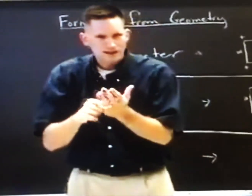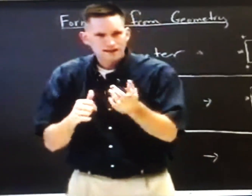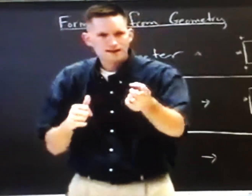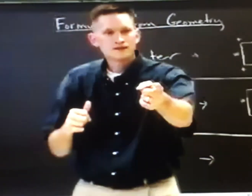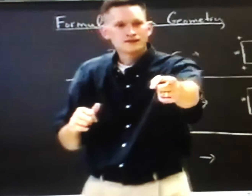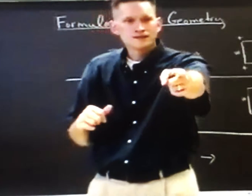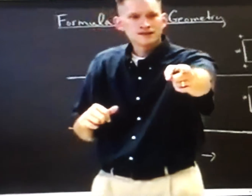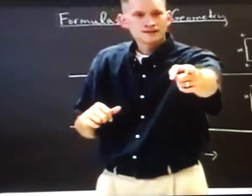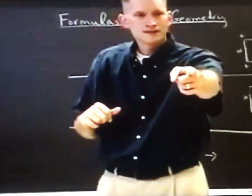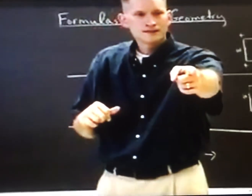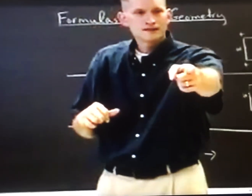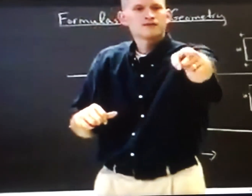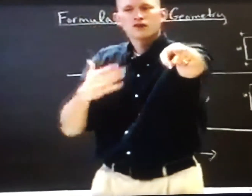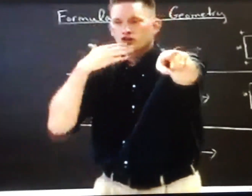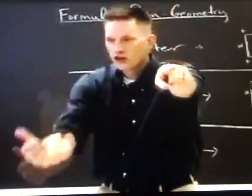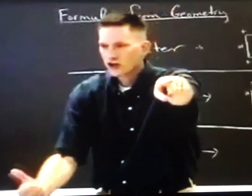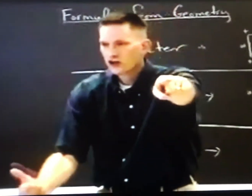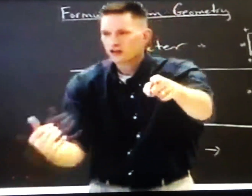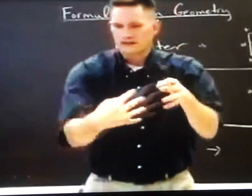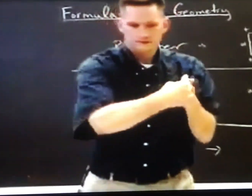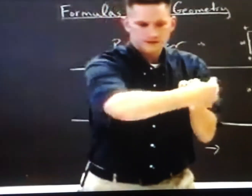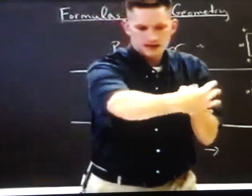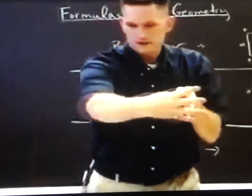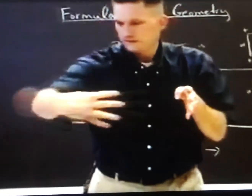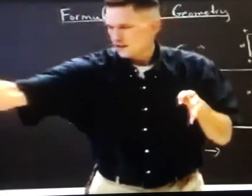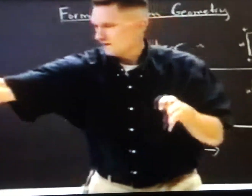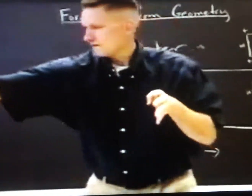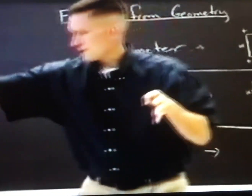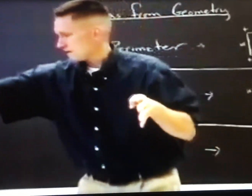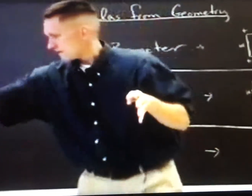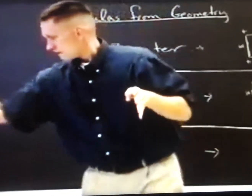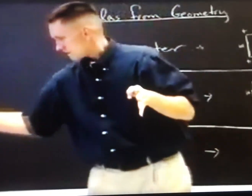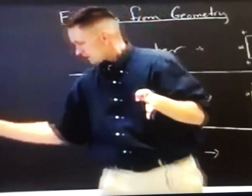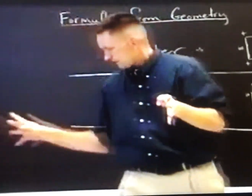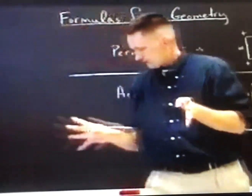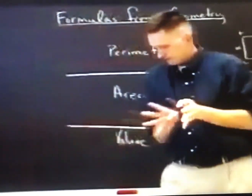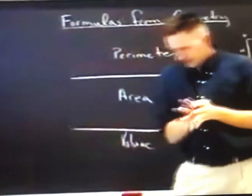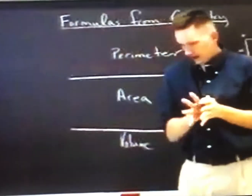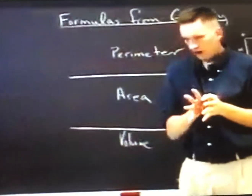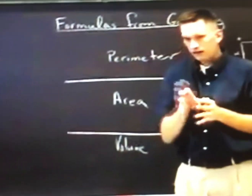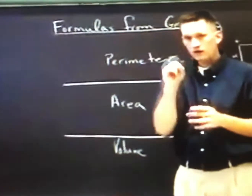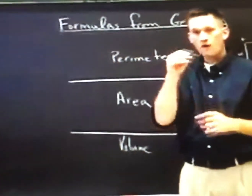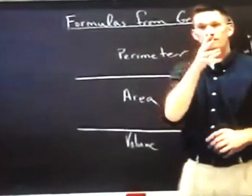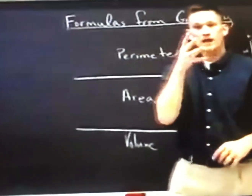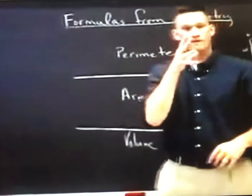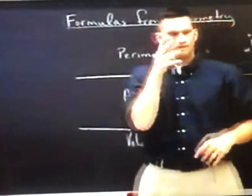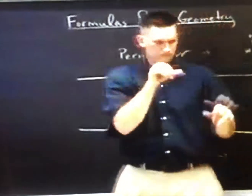So say we're playing, what could it be used on a farm for? Okay, a fence. Good job.